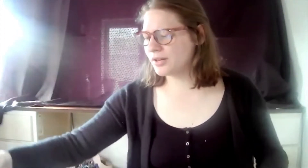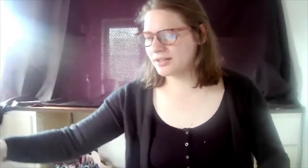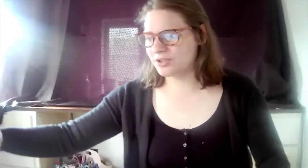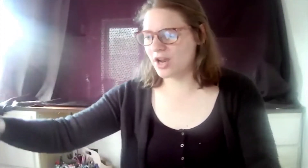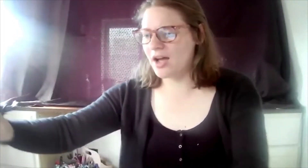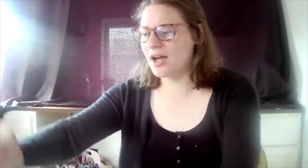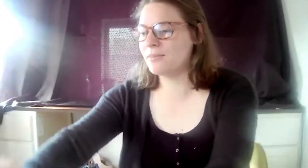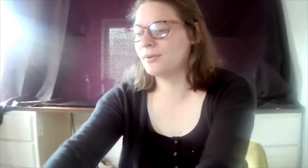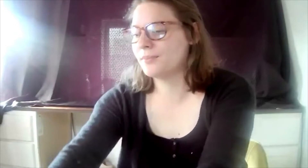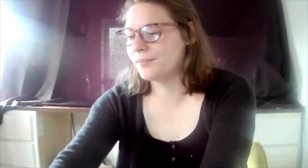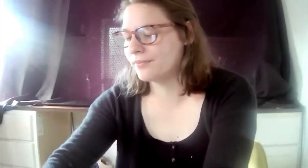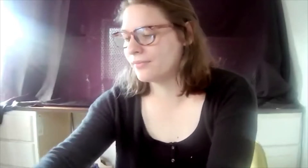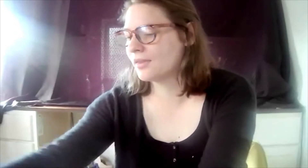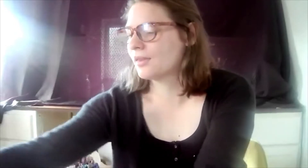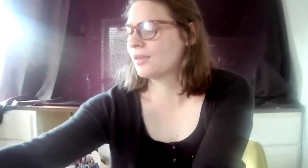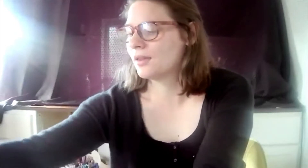Good job.